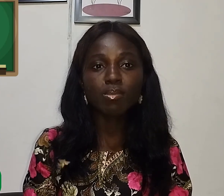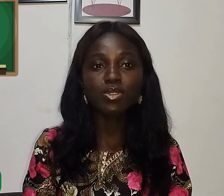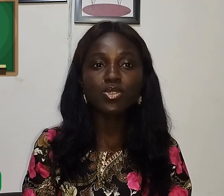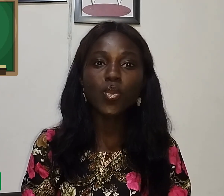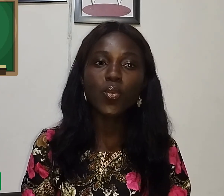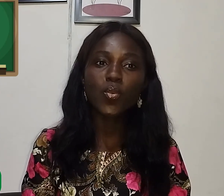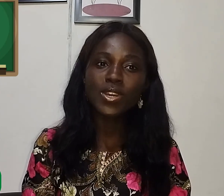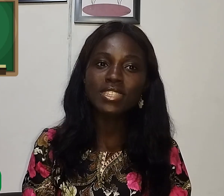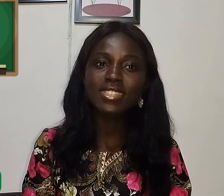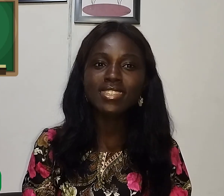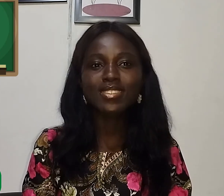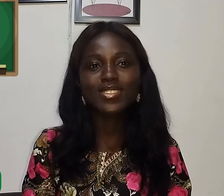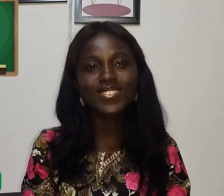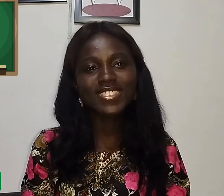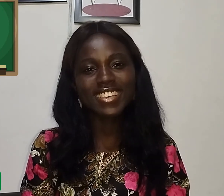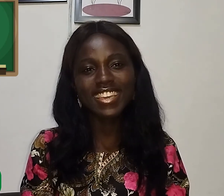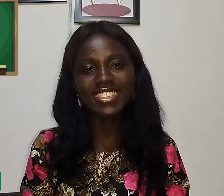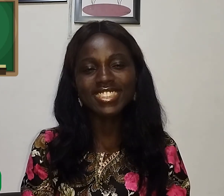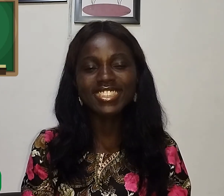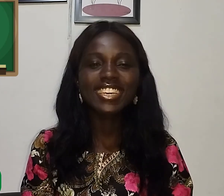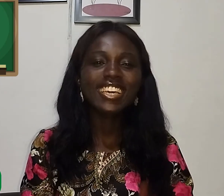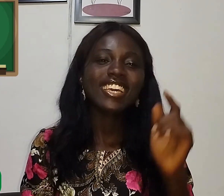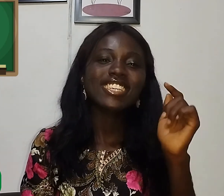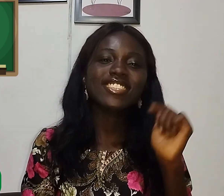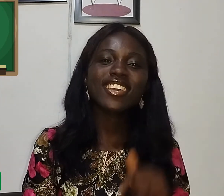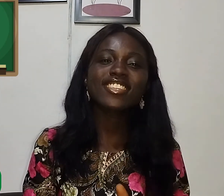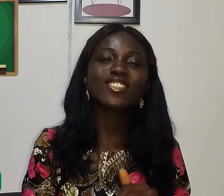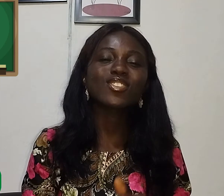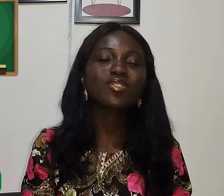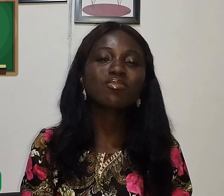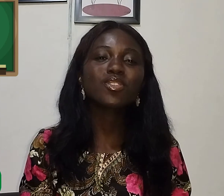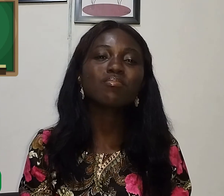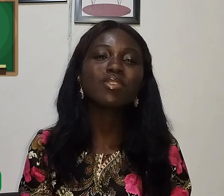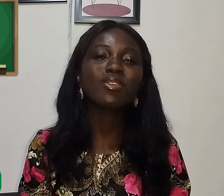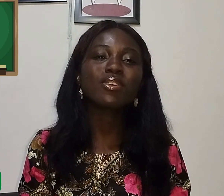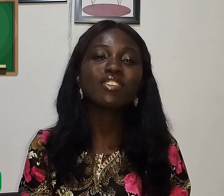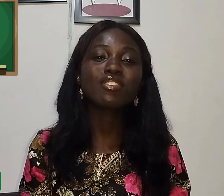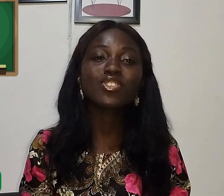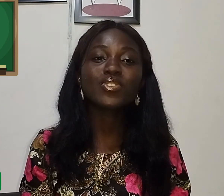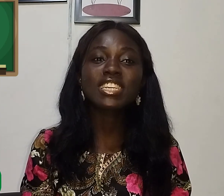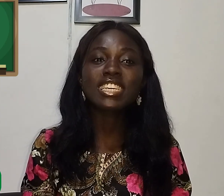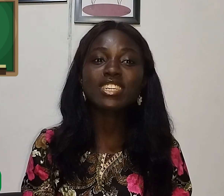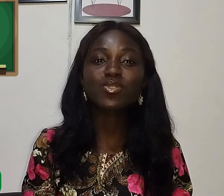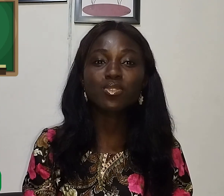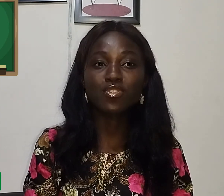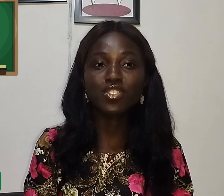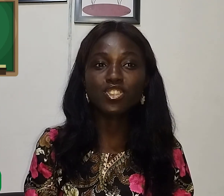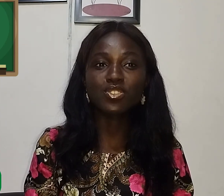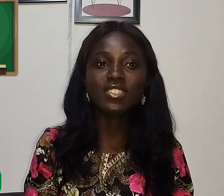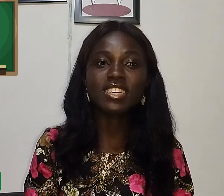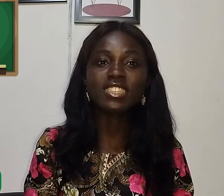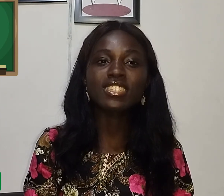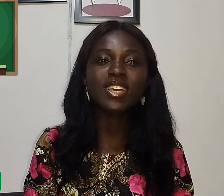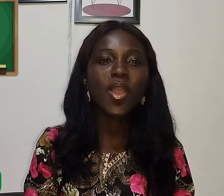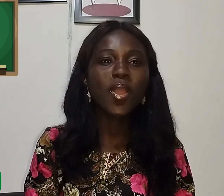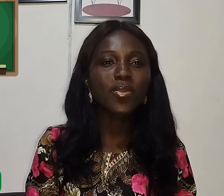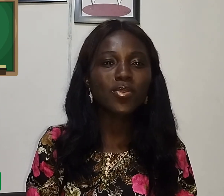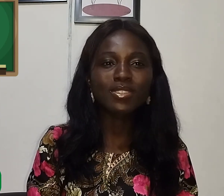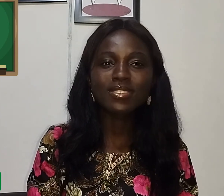numbers 1 to 10, check the description below. I've left you a link to a video signing 1 to